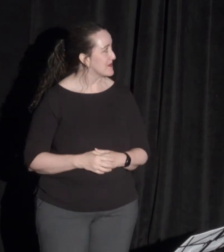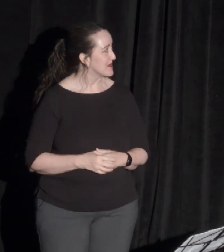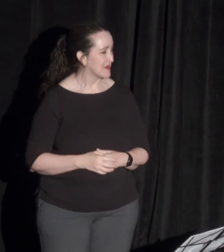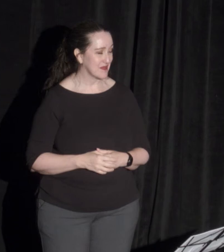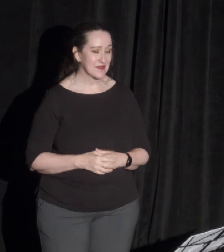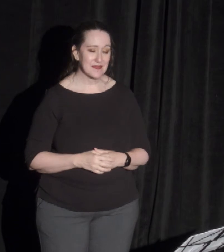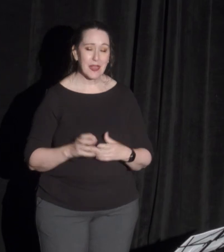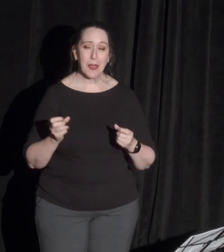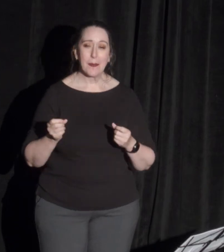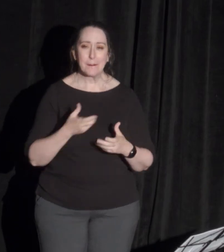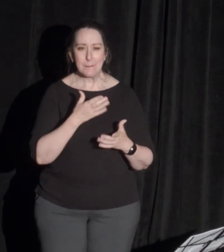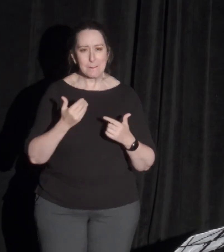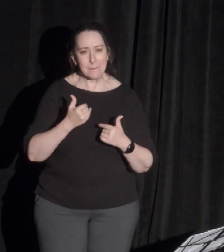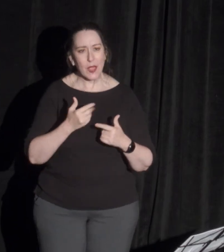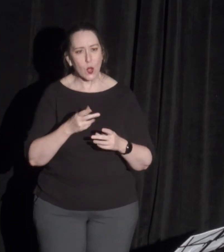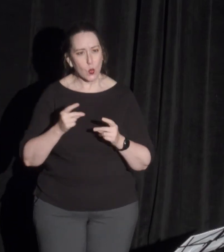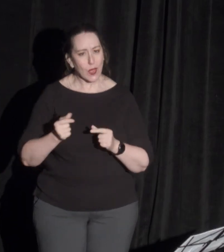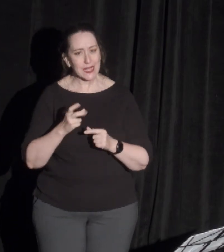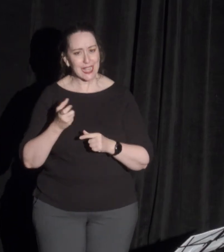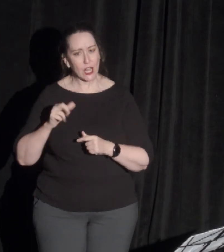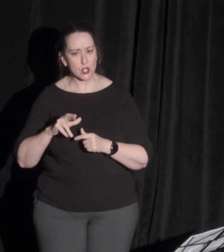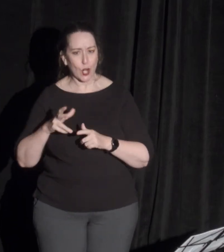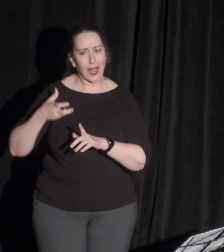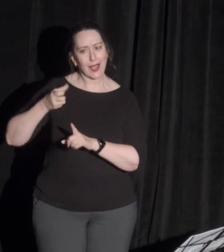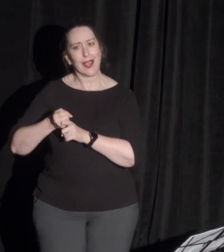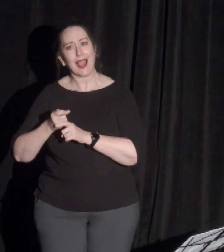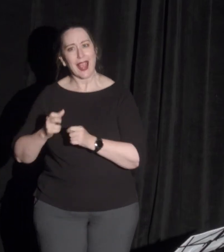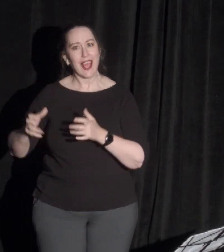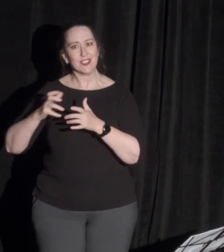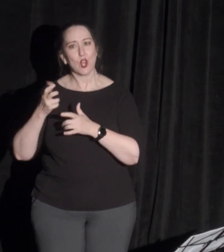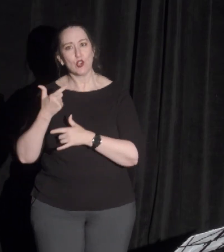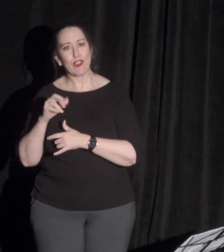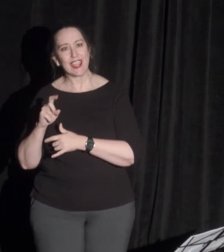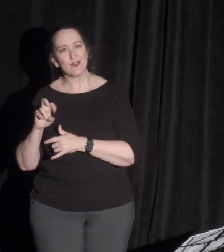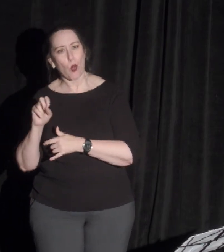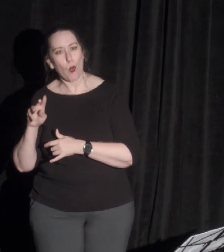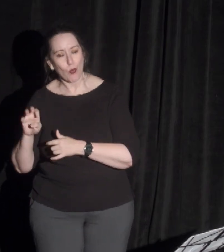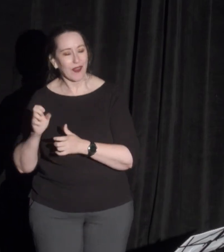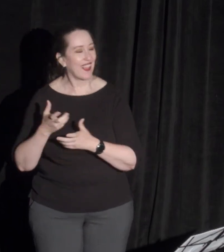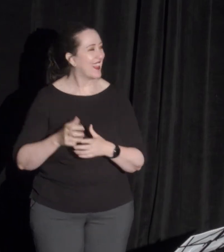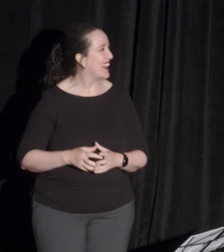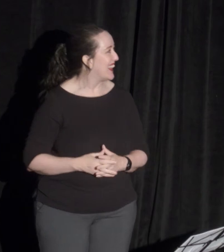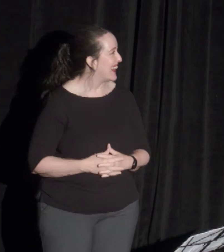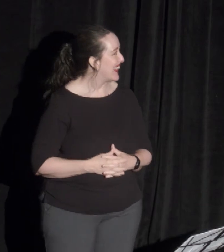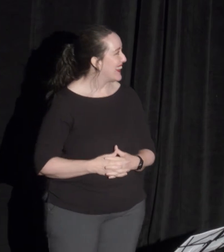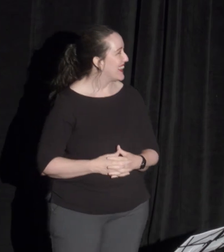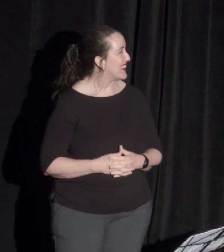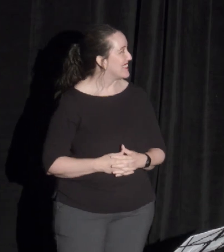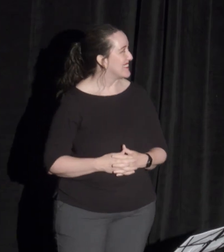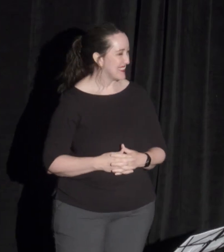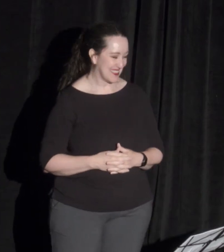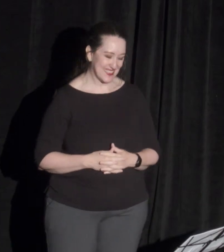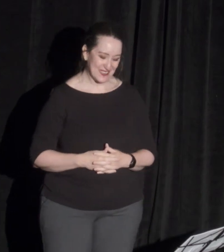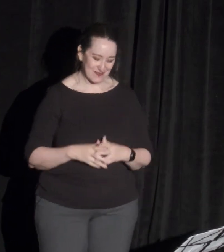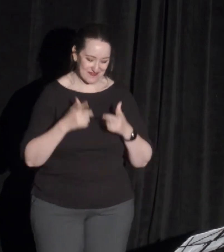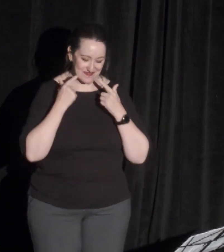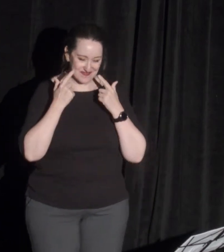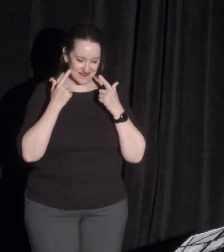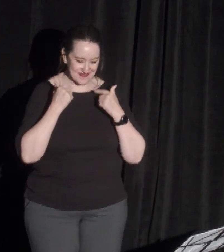Manny, come quick. Skeletors attacking Castle Grayskull. We need your help. Sorry, you got to go. Well, it looks like they'll be busy